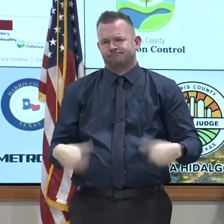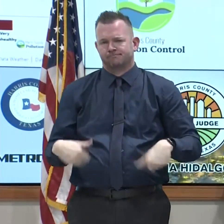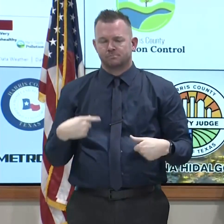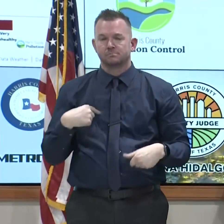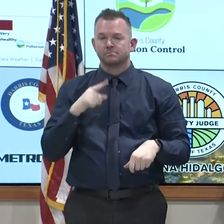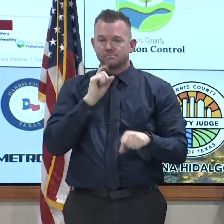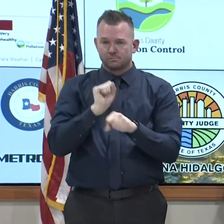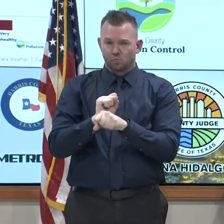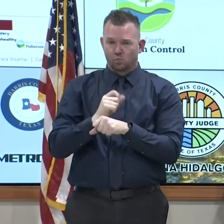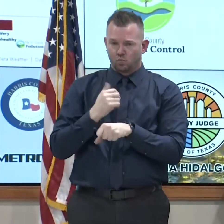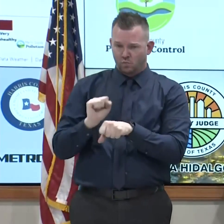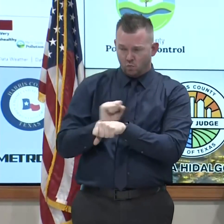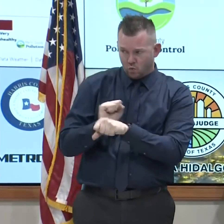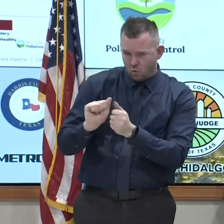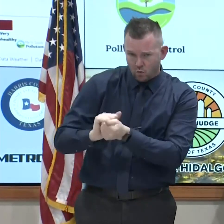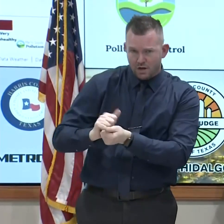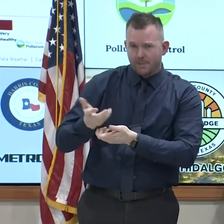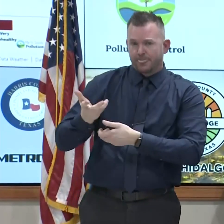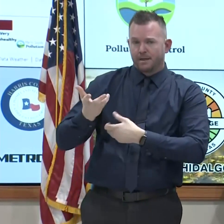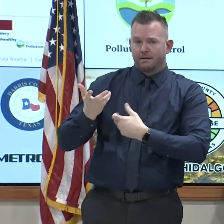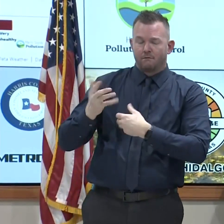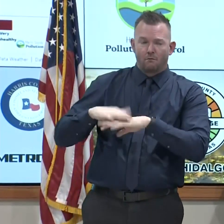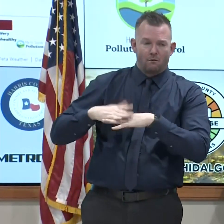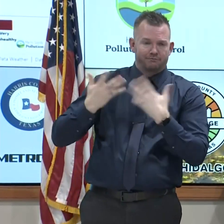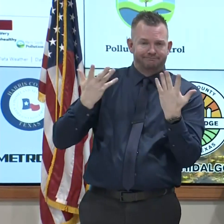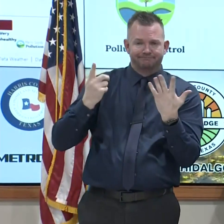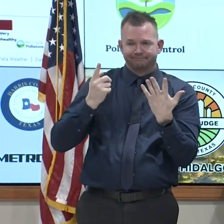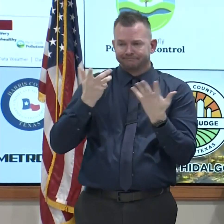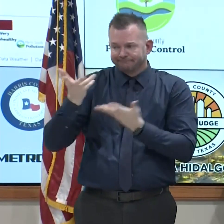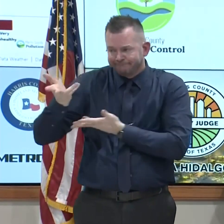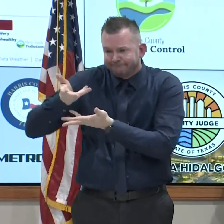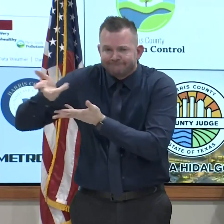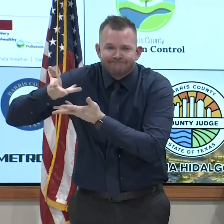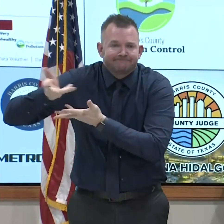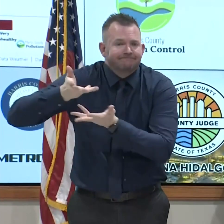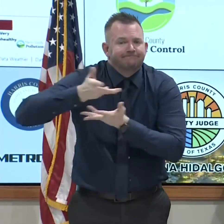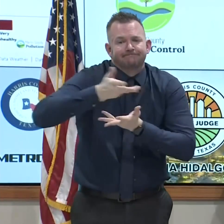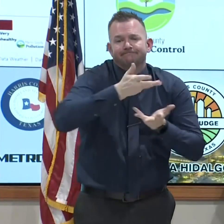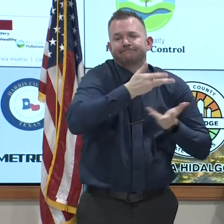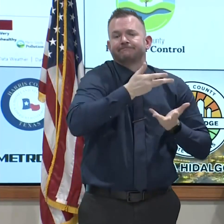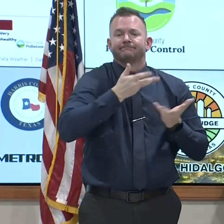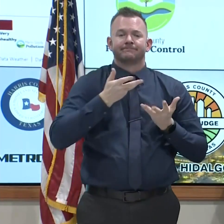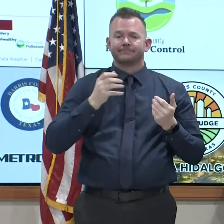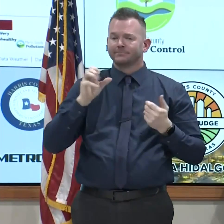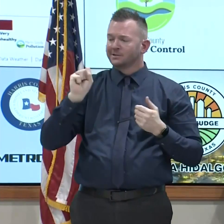the ACC to get this information out so that our residents feel confident